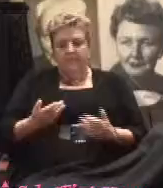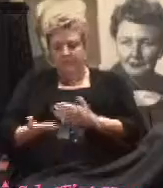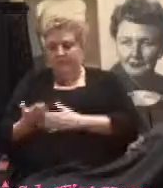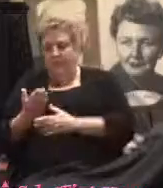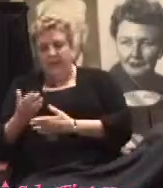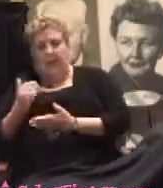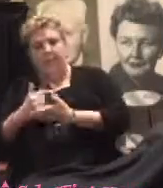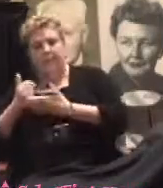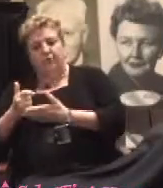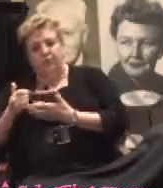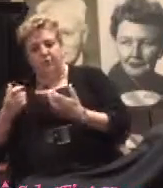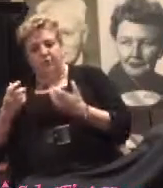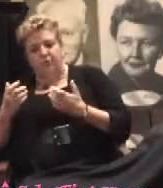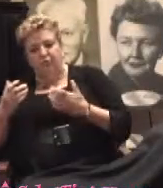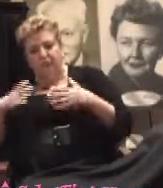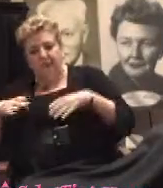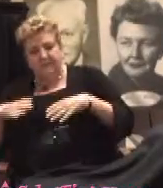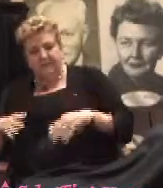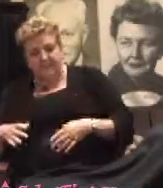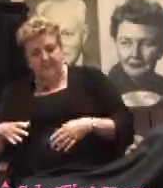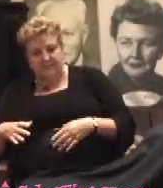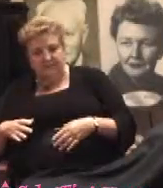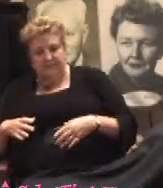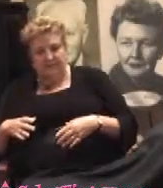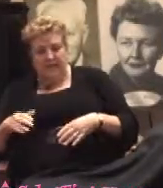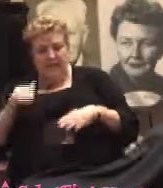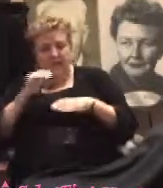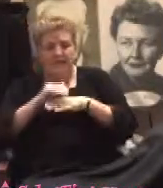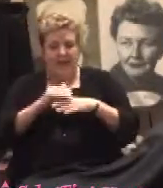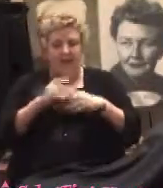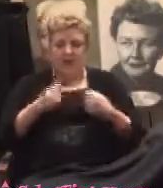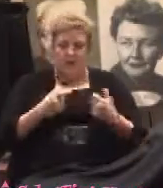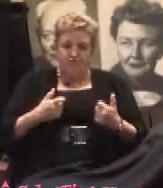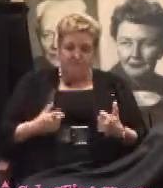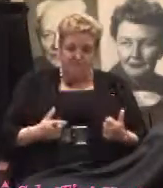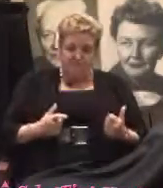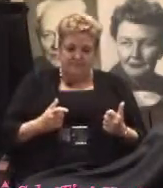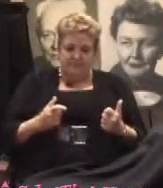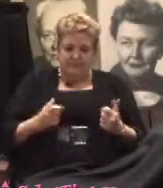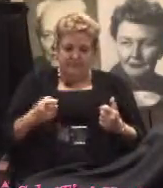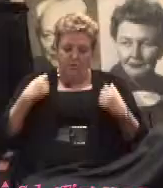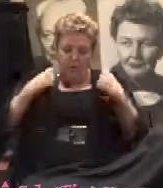And at night, I get to undress her and put her in her pajamas. And I can't believe my luck.